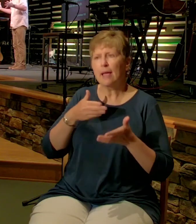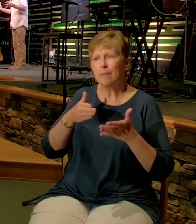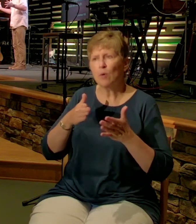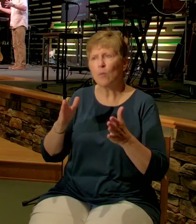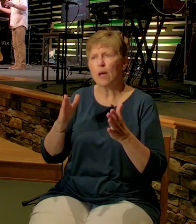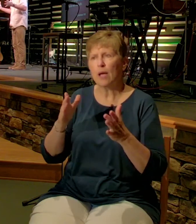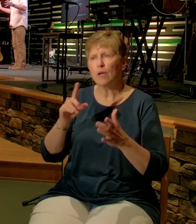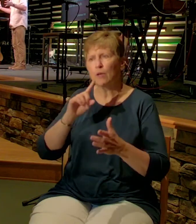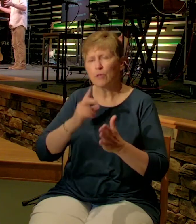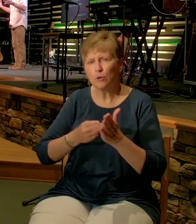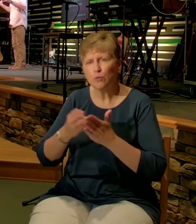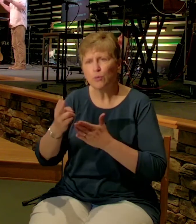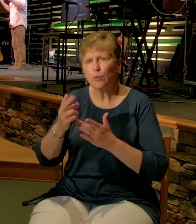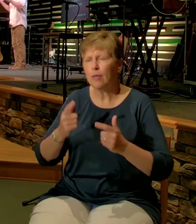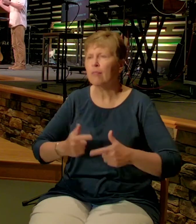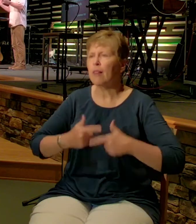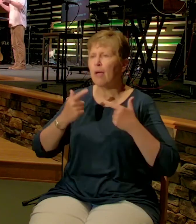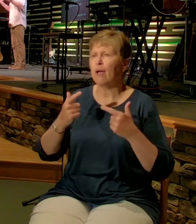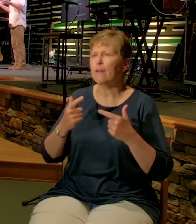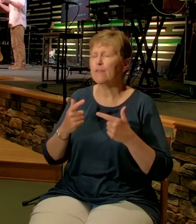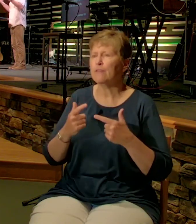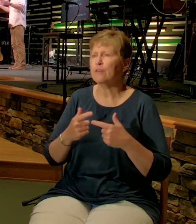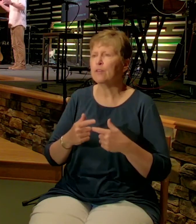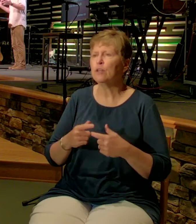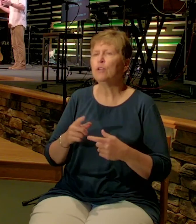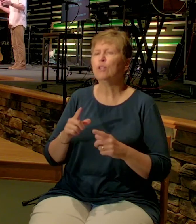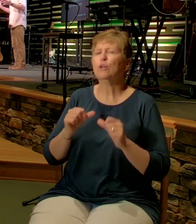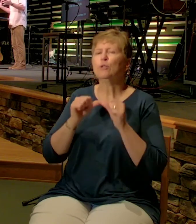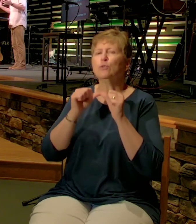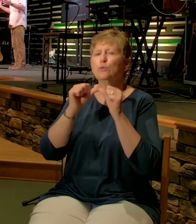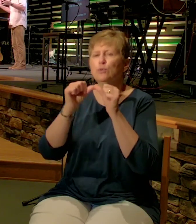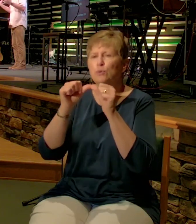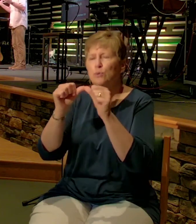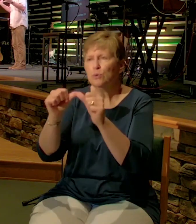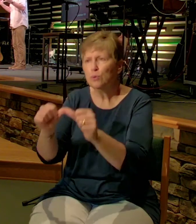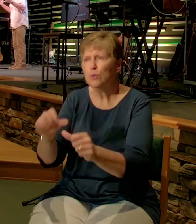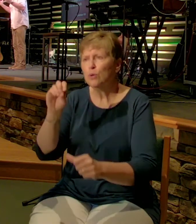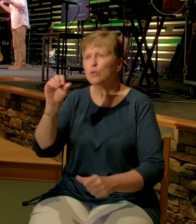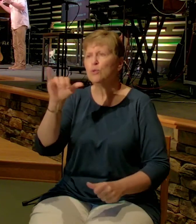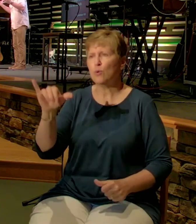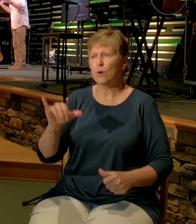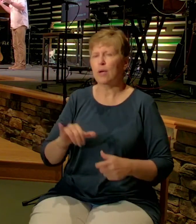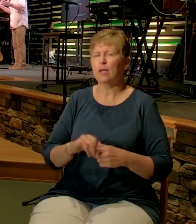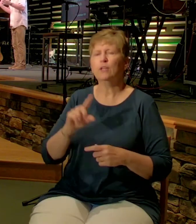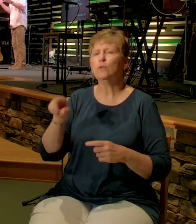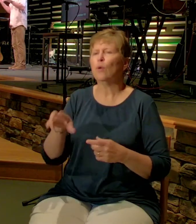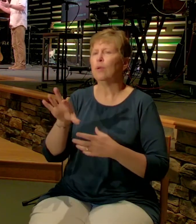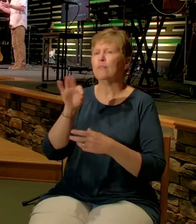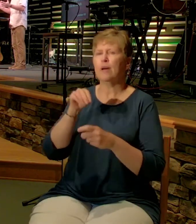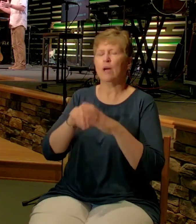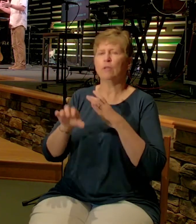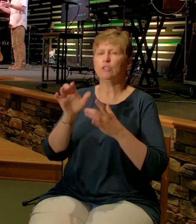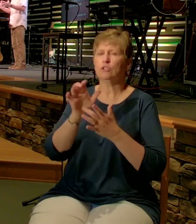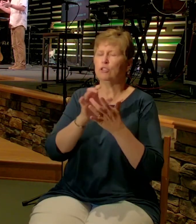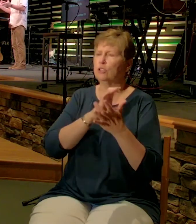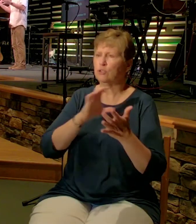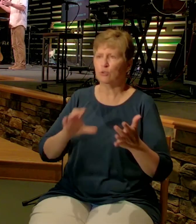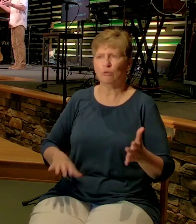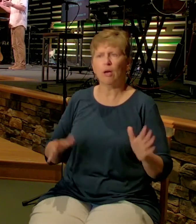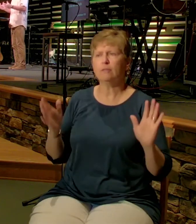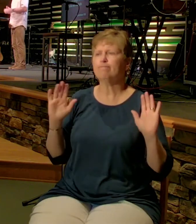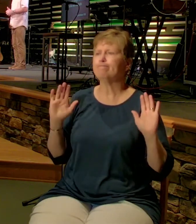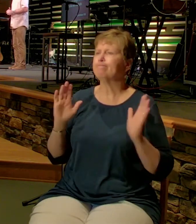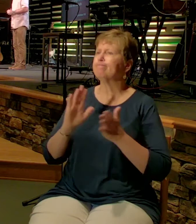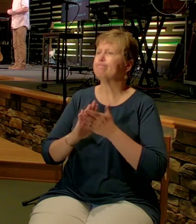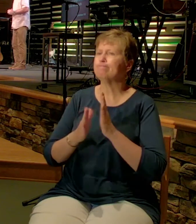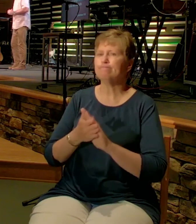life." True and lasting joy is only found in Jesus Christ. In John